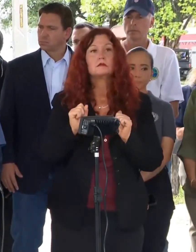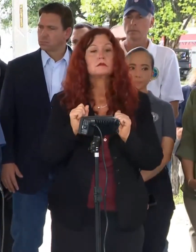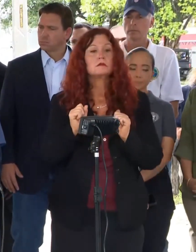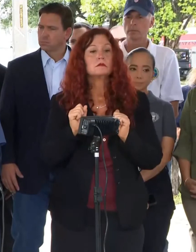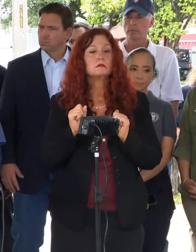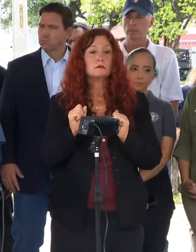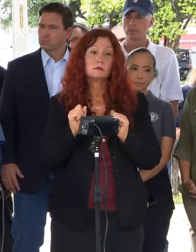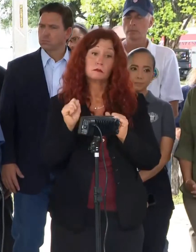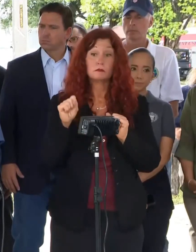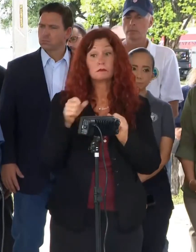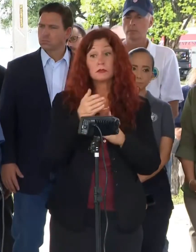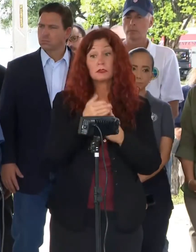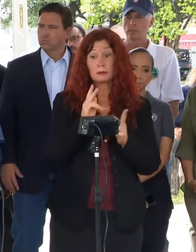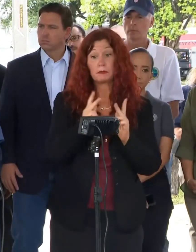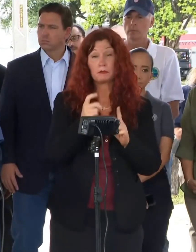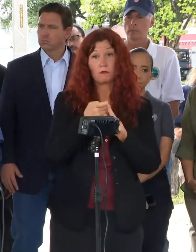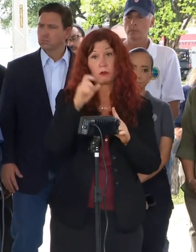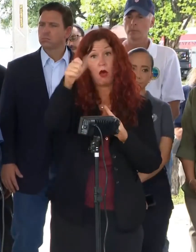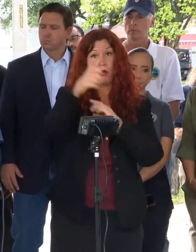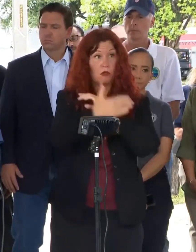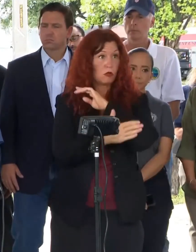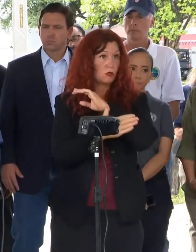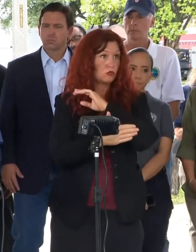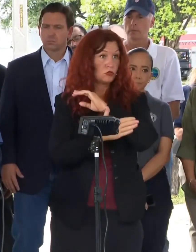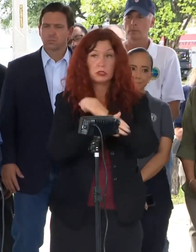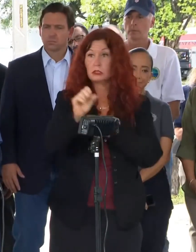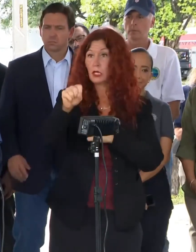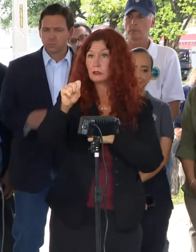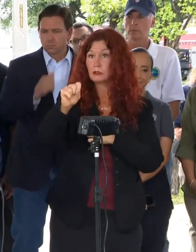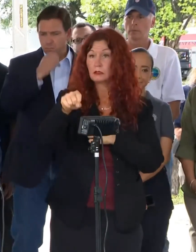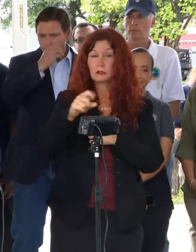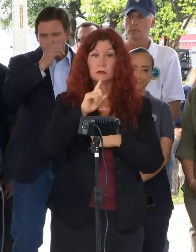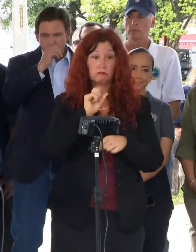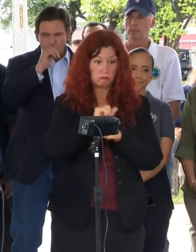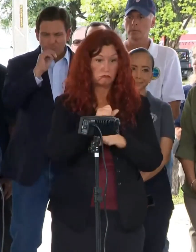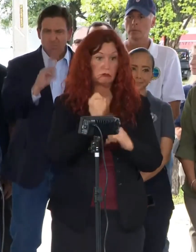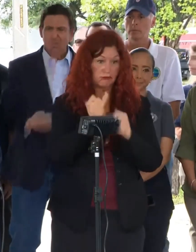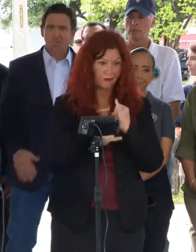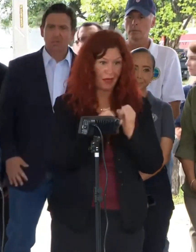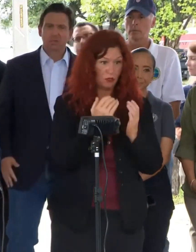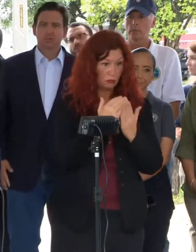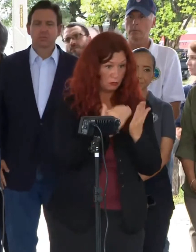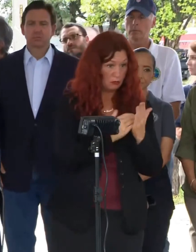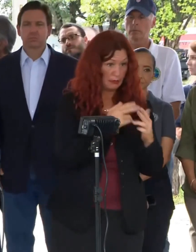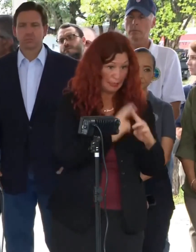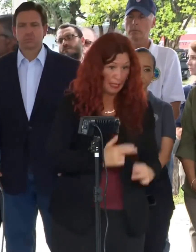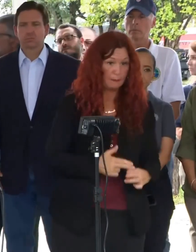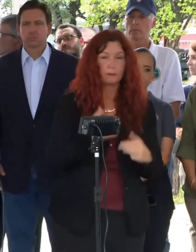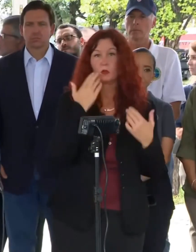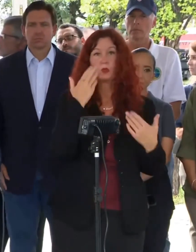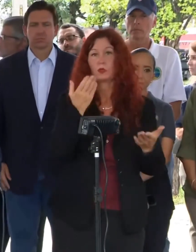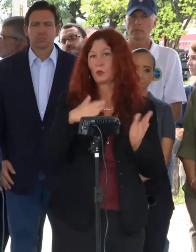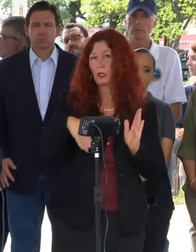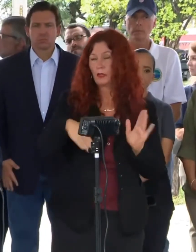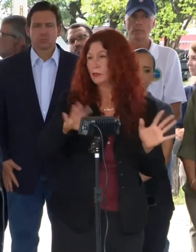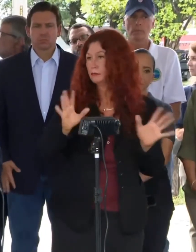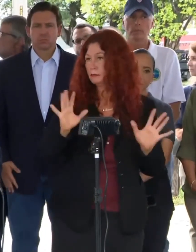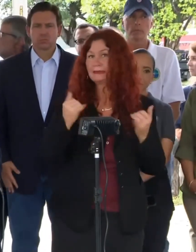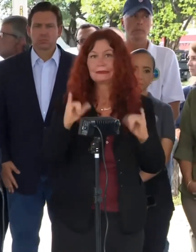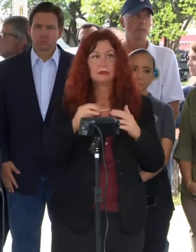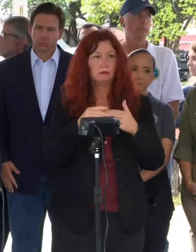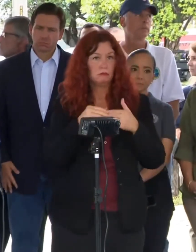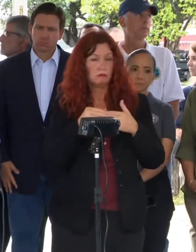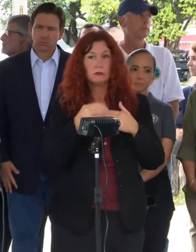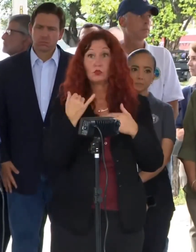definitely include foreign nationals. It is a fluid list, so we can't say it's a final list, and we've been in touch with the consulates for the